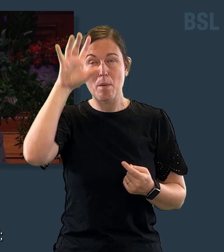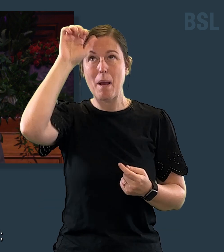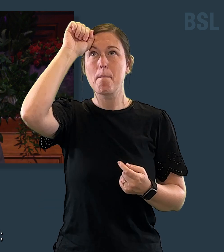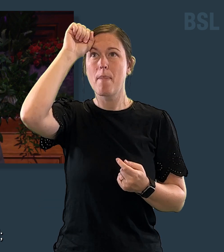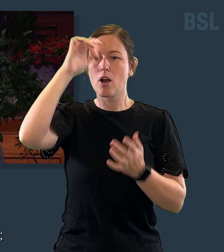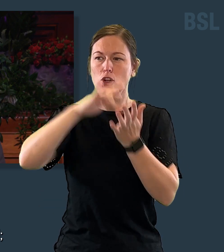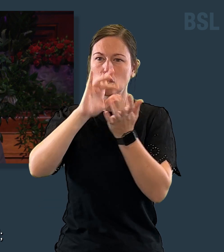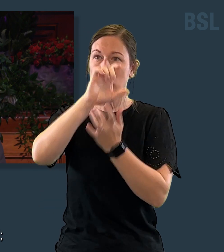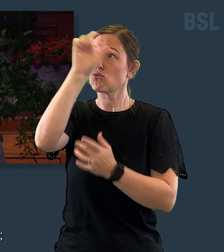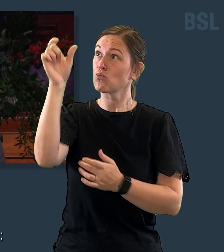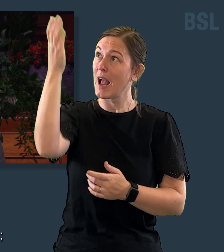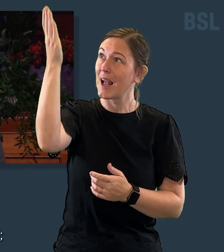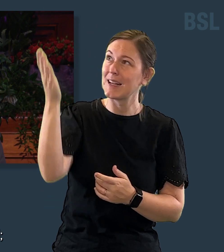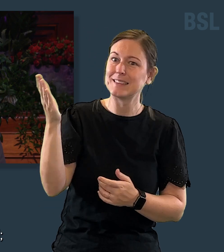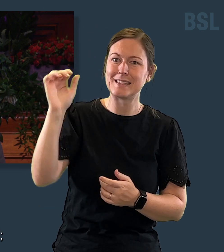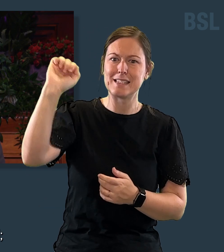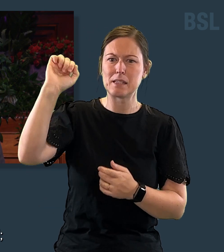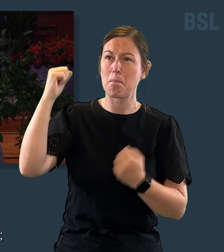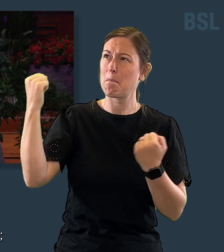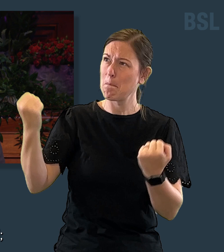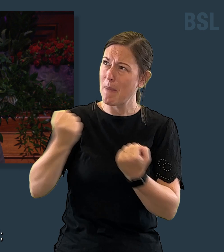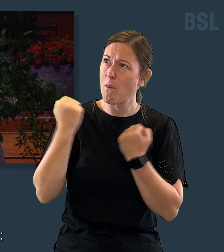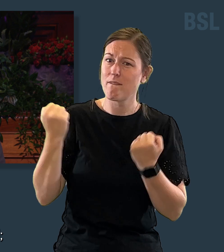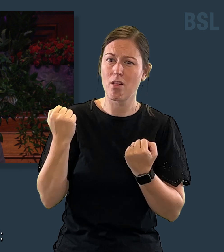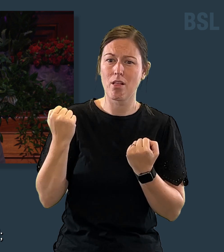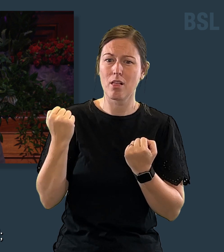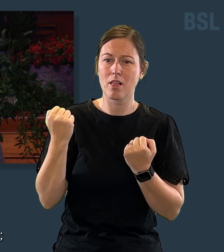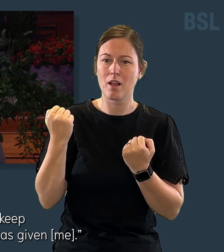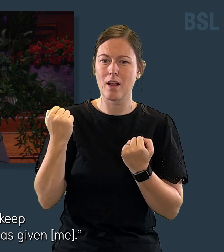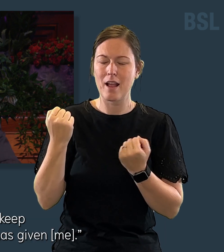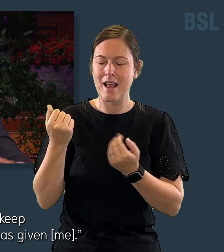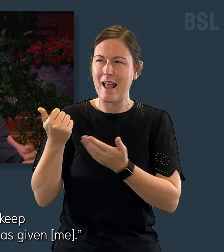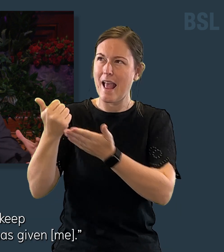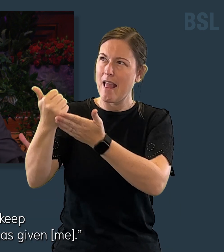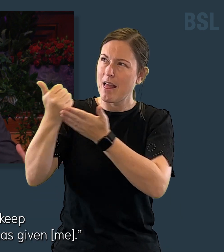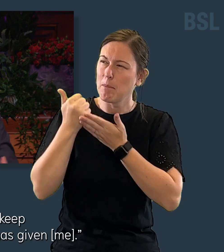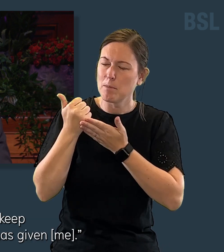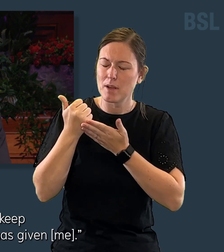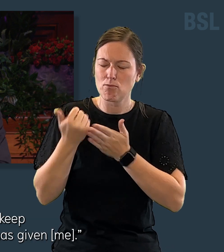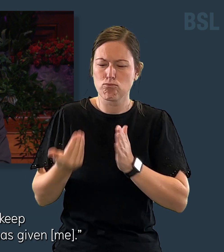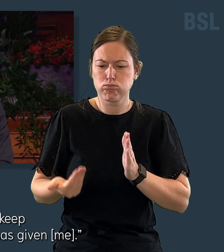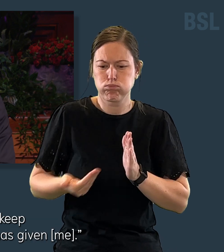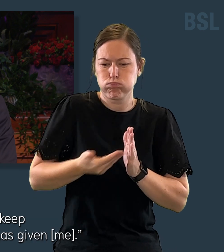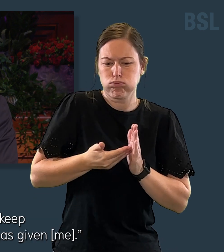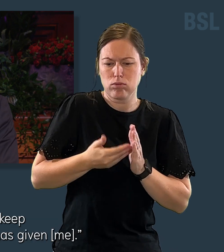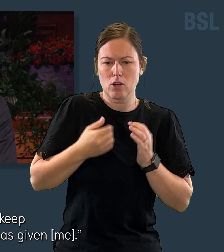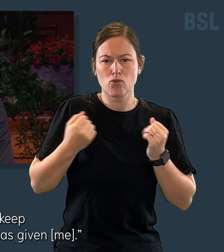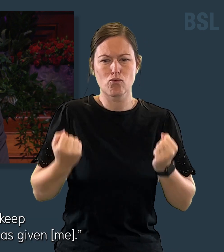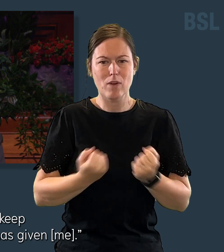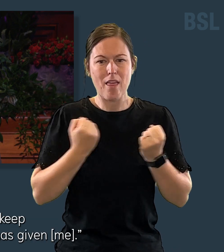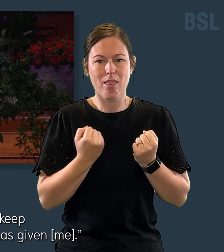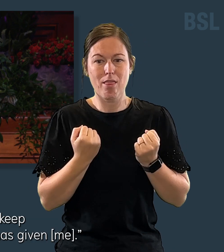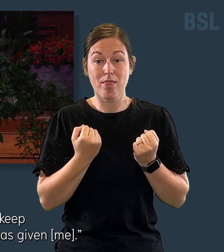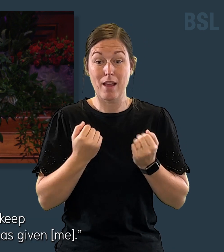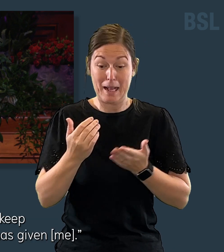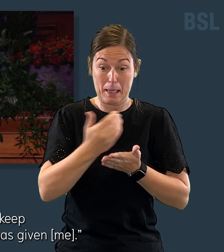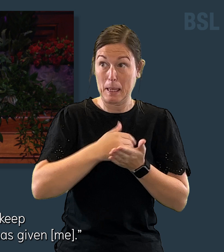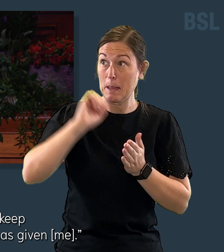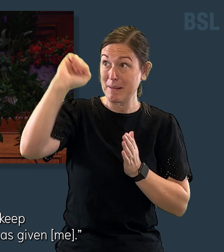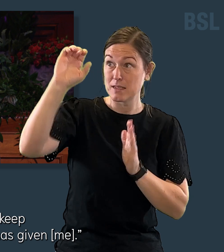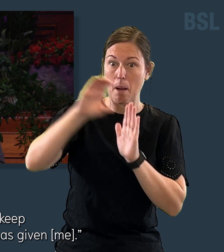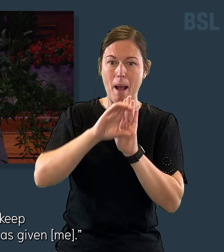Intentionally remembering Jesus Christ always is powerful. It gives me added strength to keep His